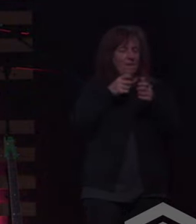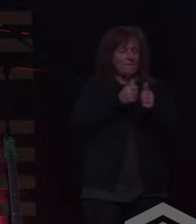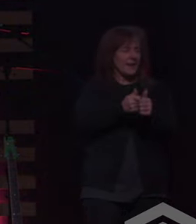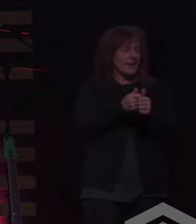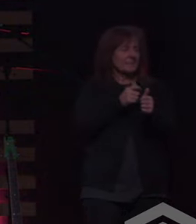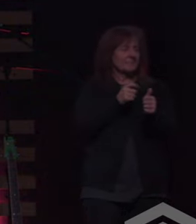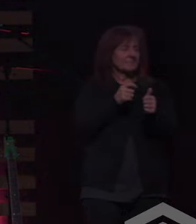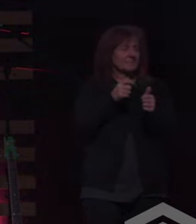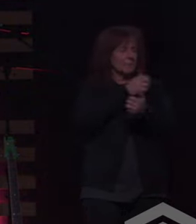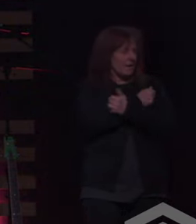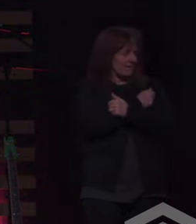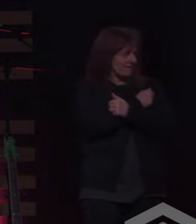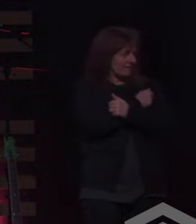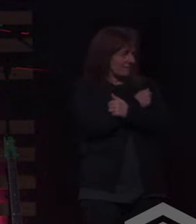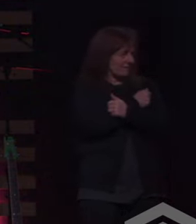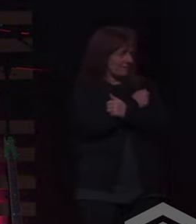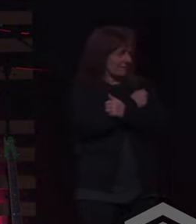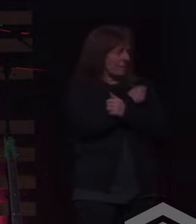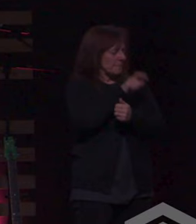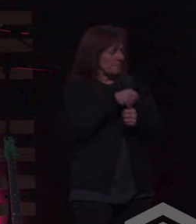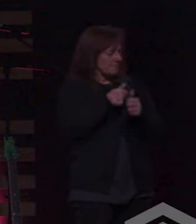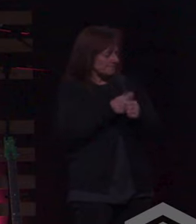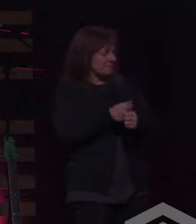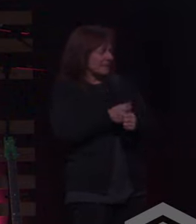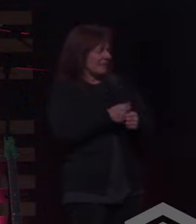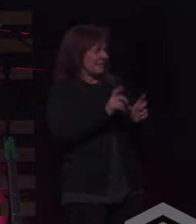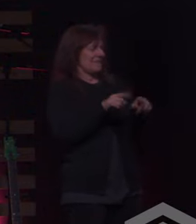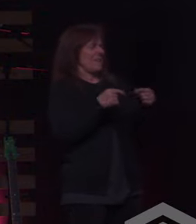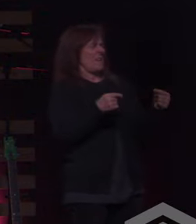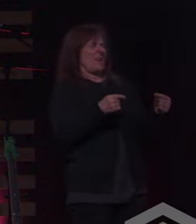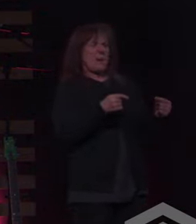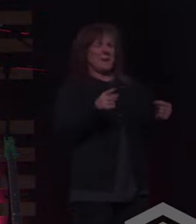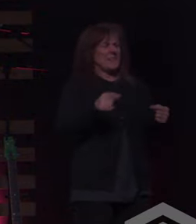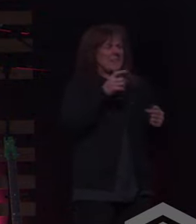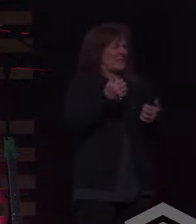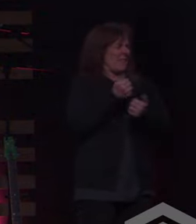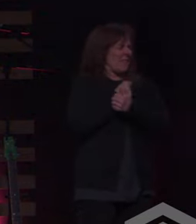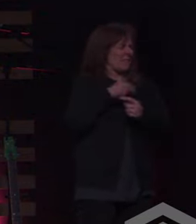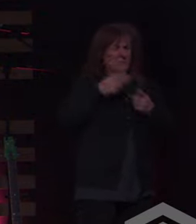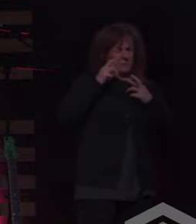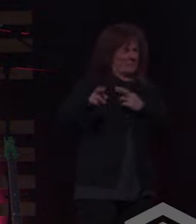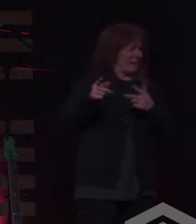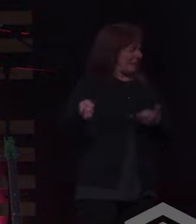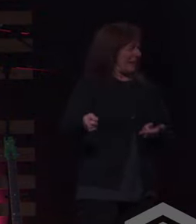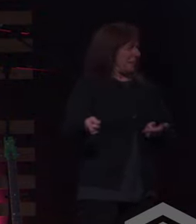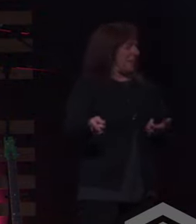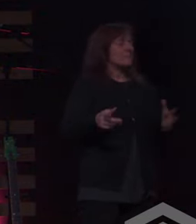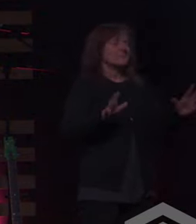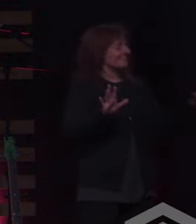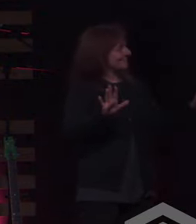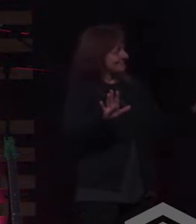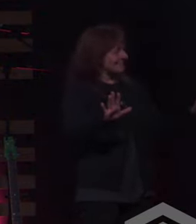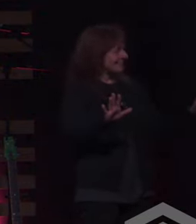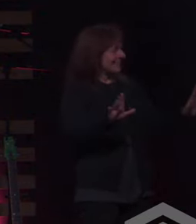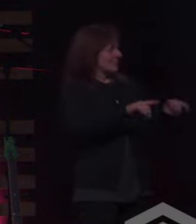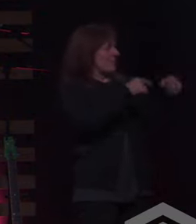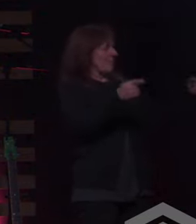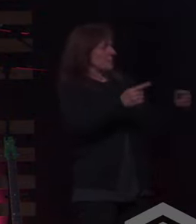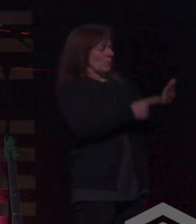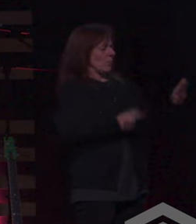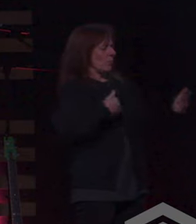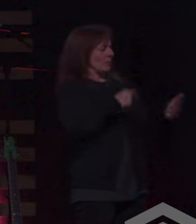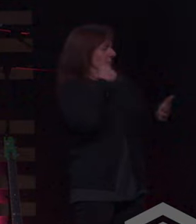command to love her. That's counterintuitive, that's countercultural, that's counter certainly against everything that we've heard about